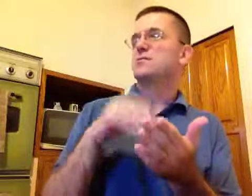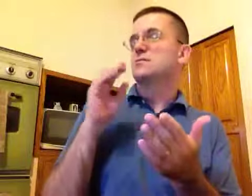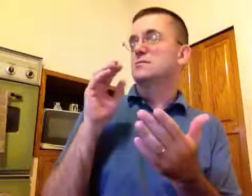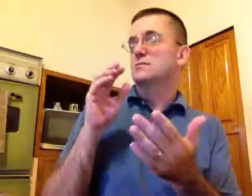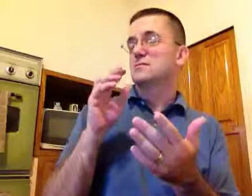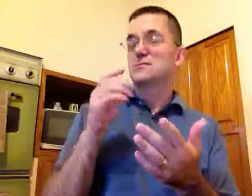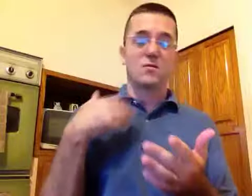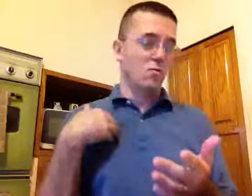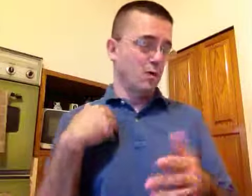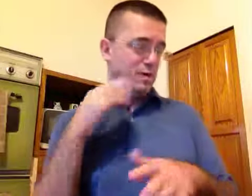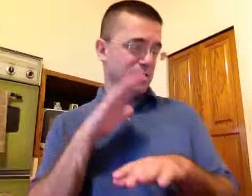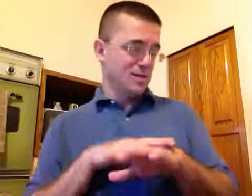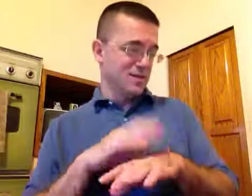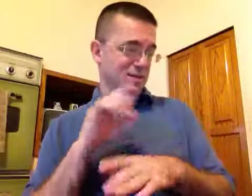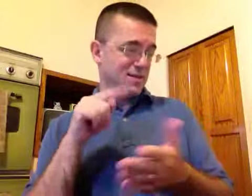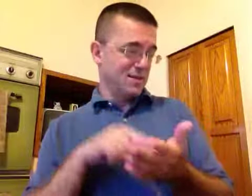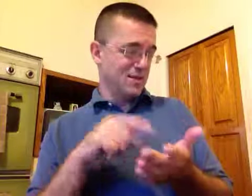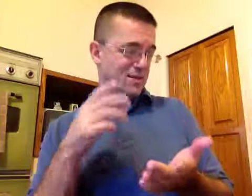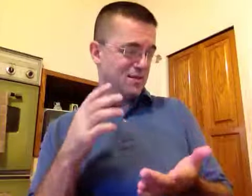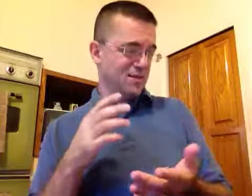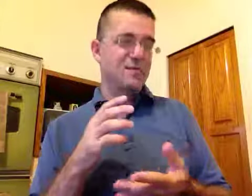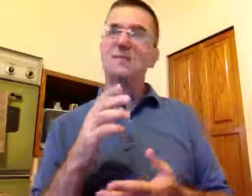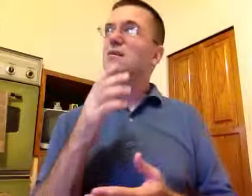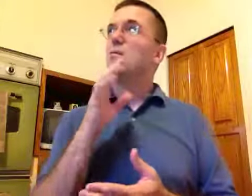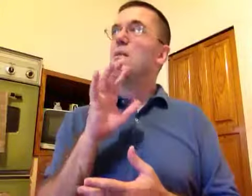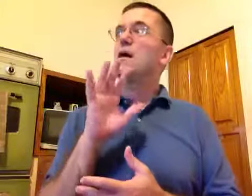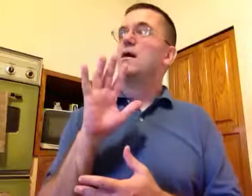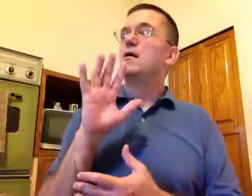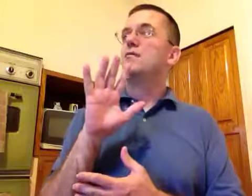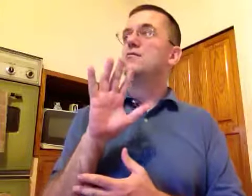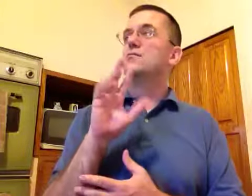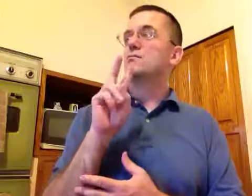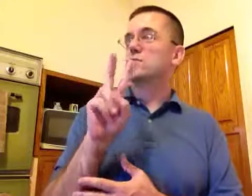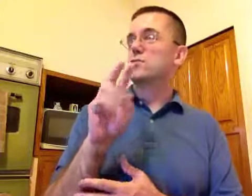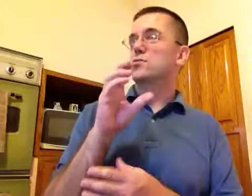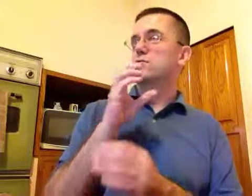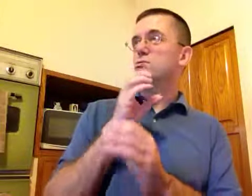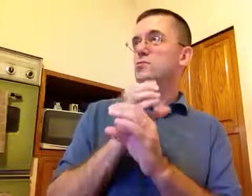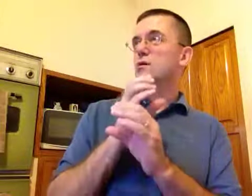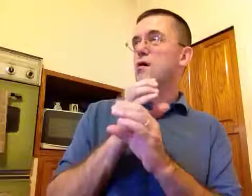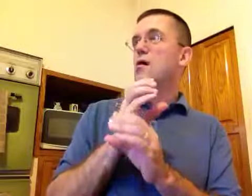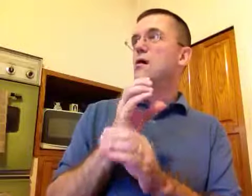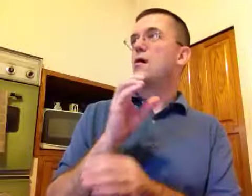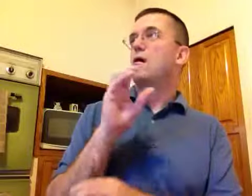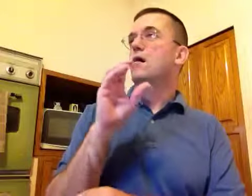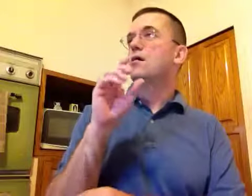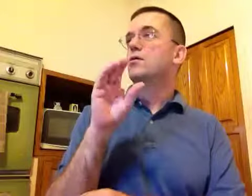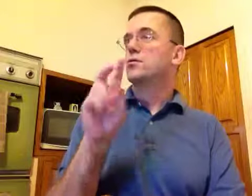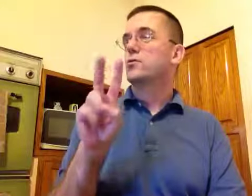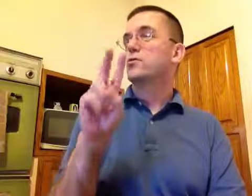Cars and like 5 or 6 credit cards, 2 cars. How much is on the cars? One's